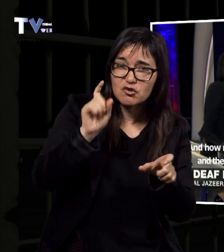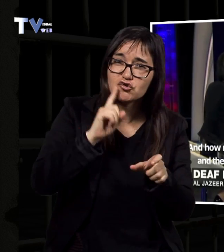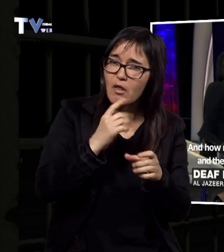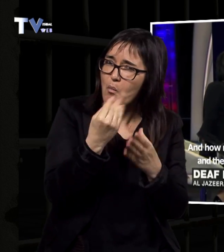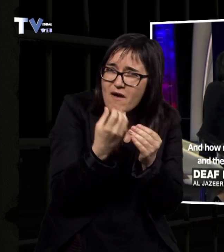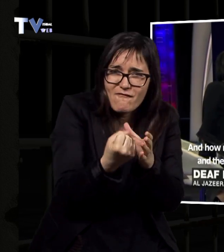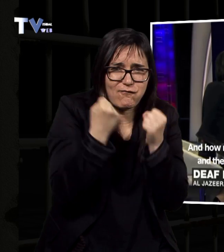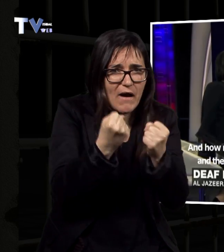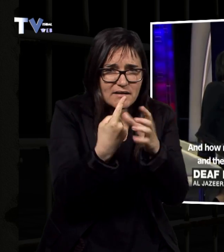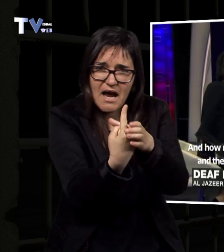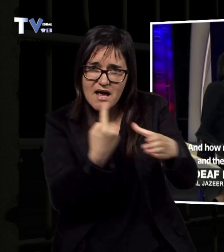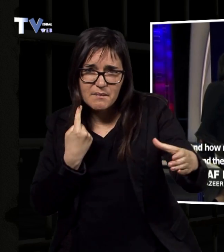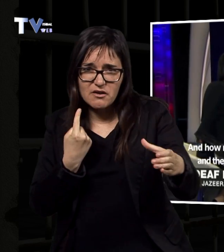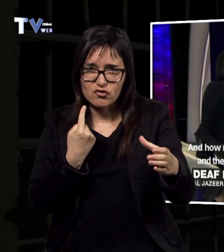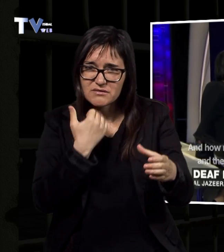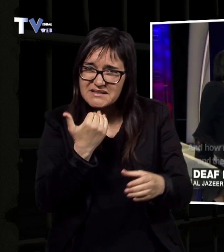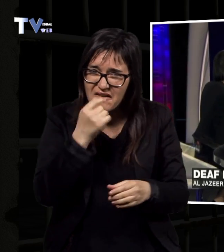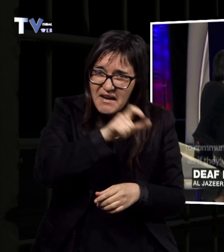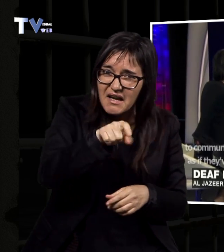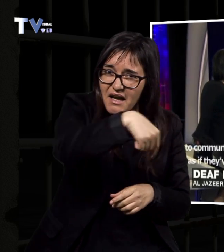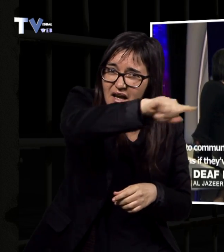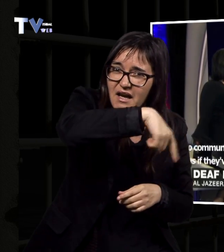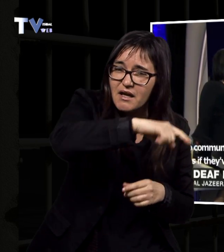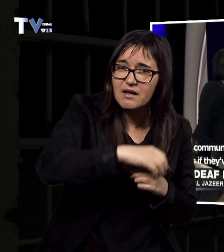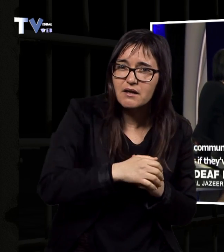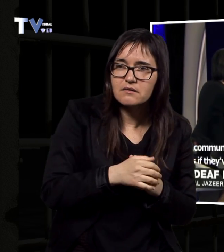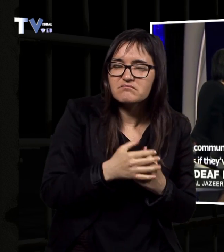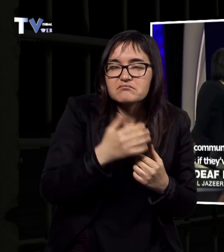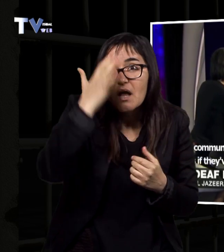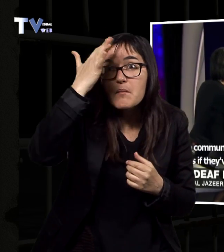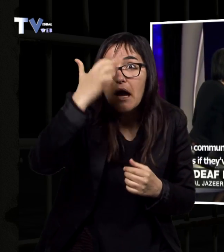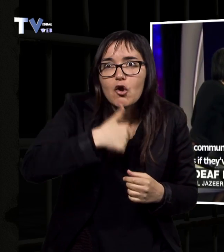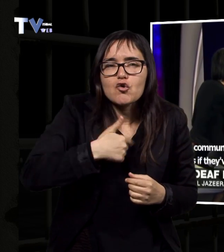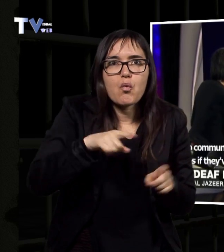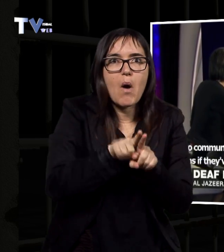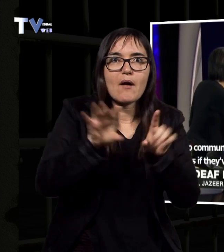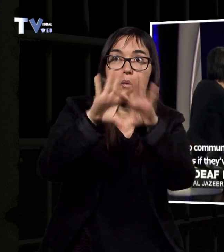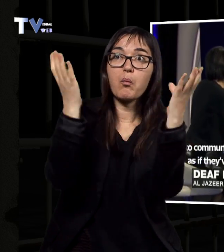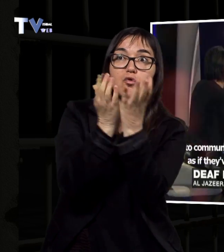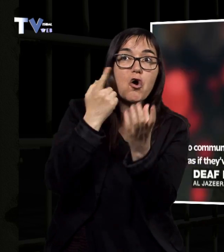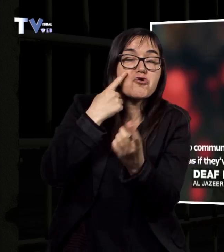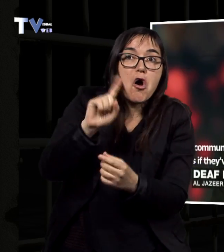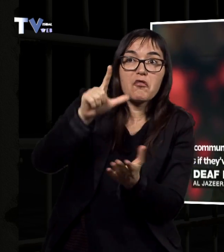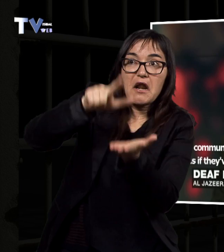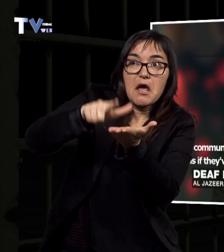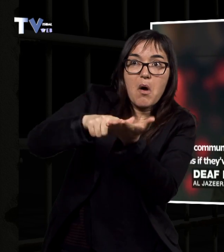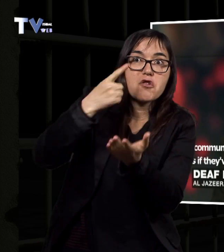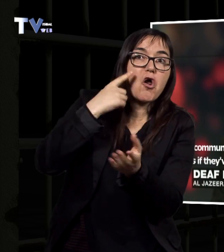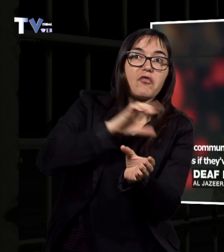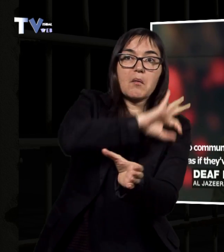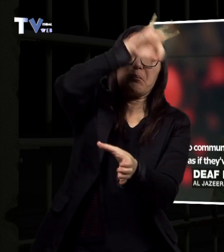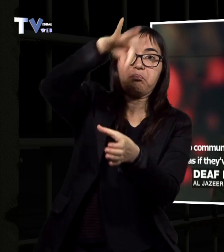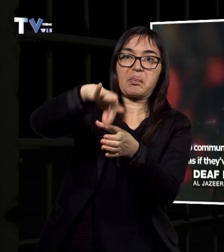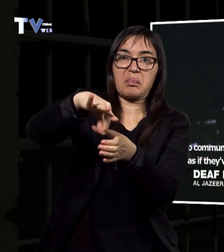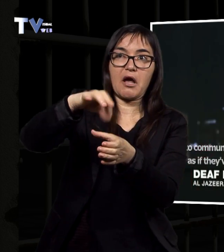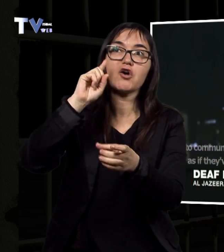living in this isolation, in the terrible challenge of just trying to be able to communicate with the world around them? It's almost as though they've been put in a